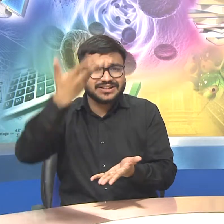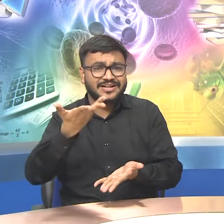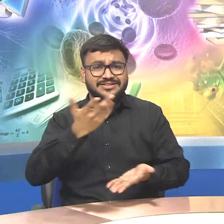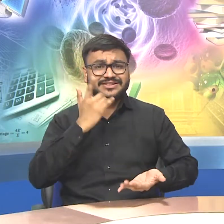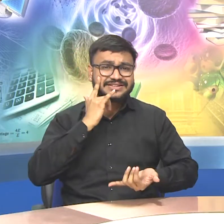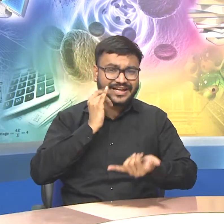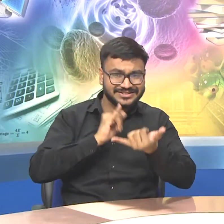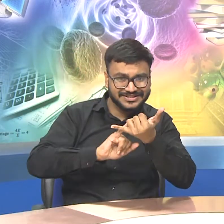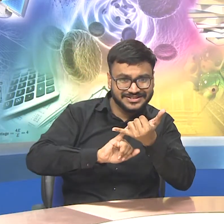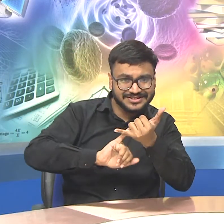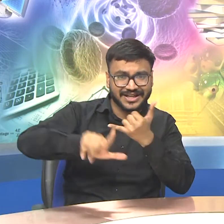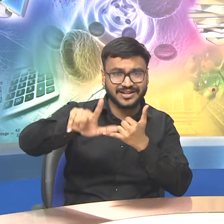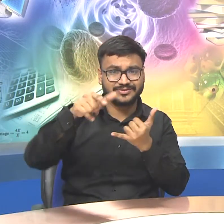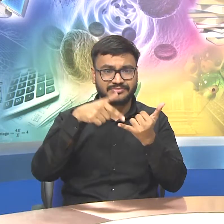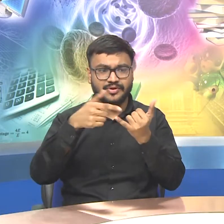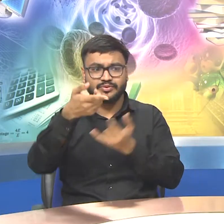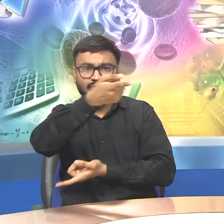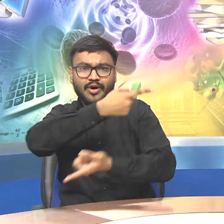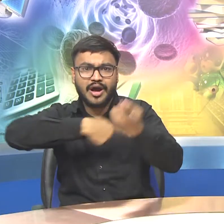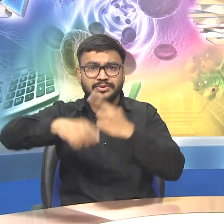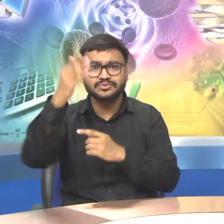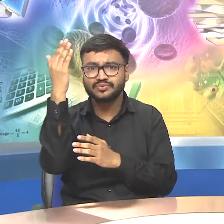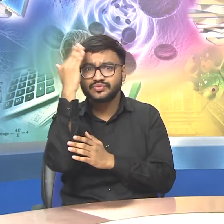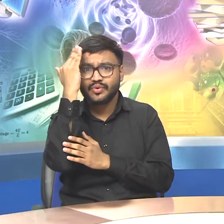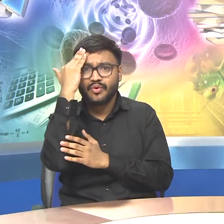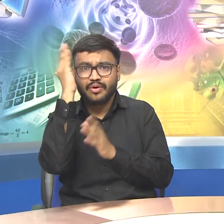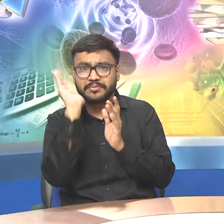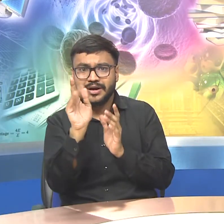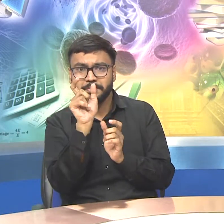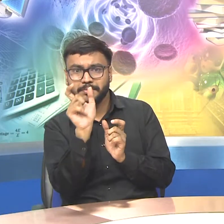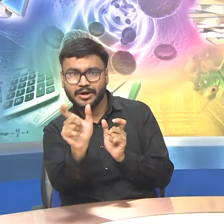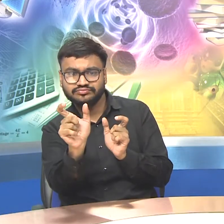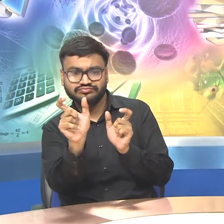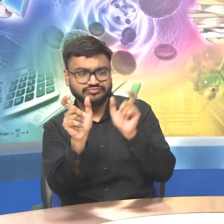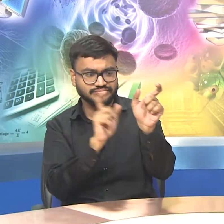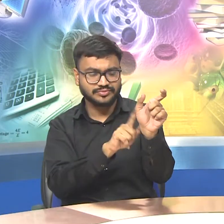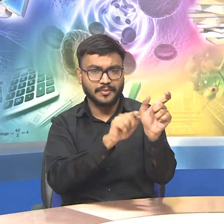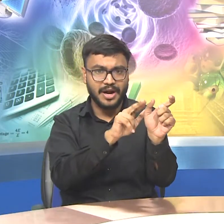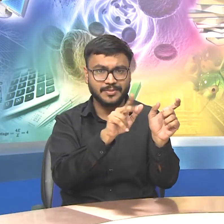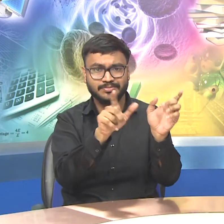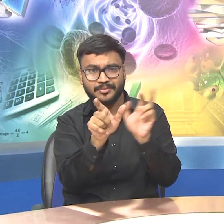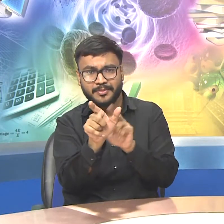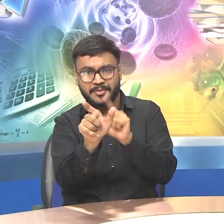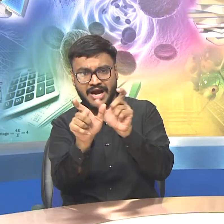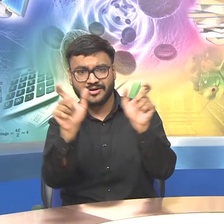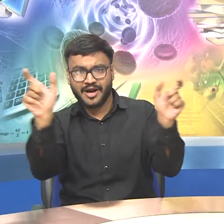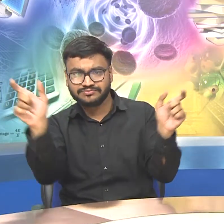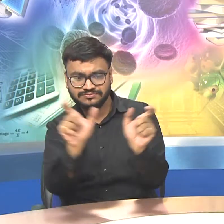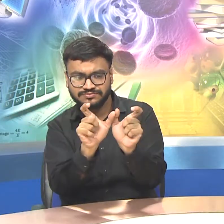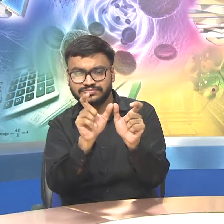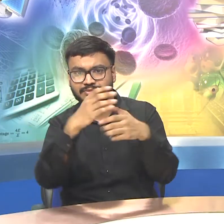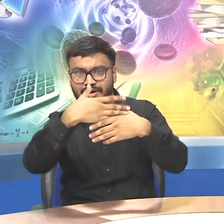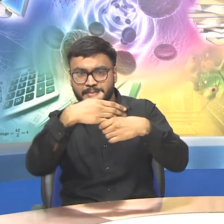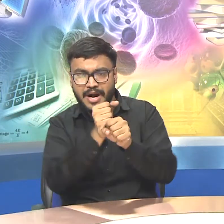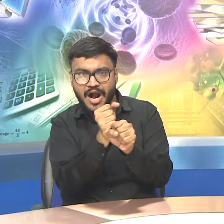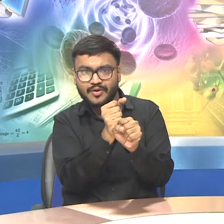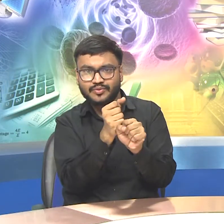For any learner of ISL, it is important to understand how ISL signs can